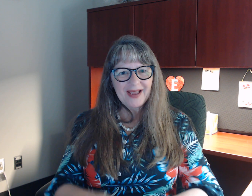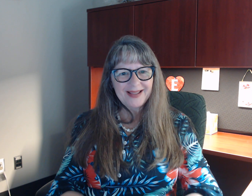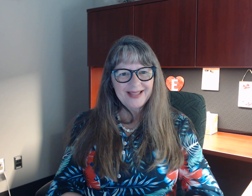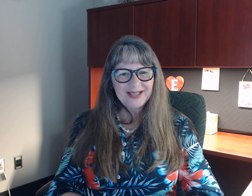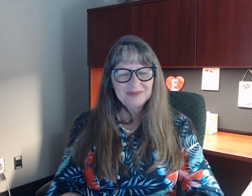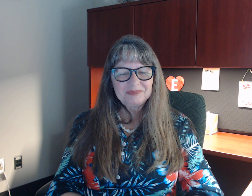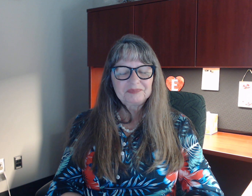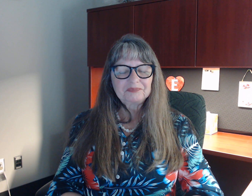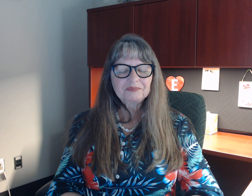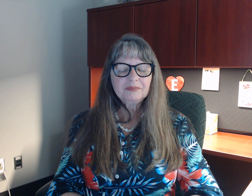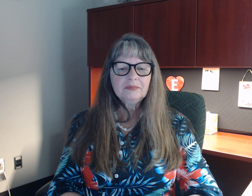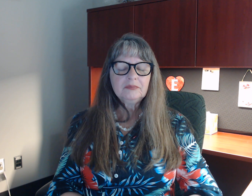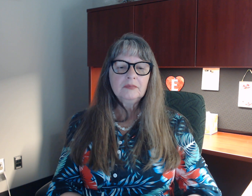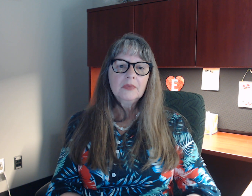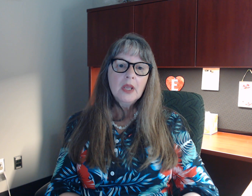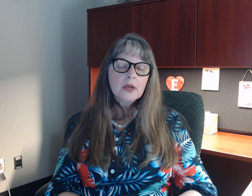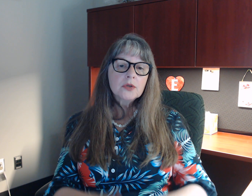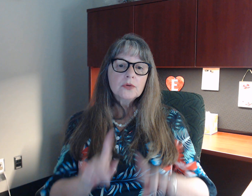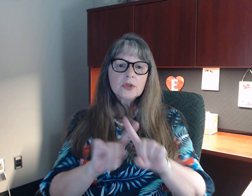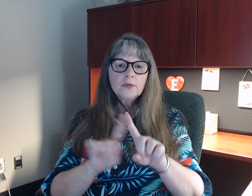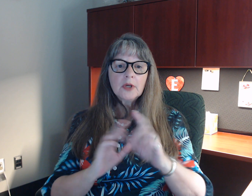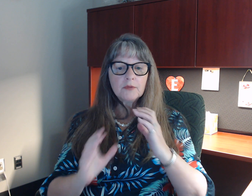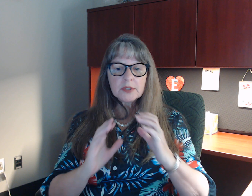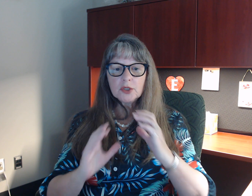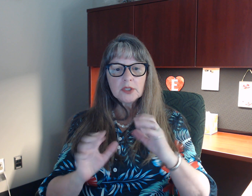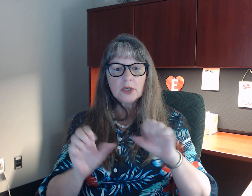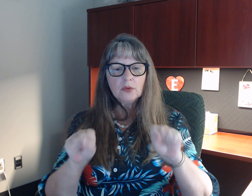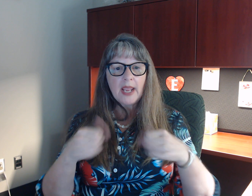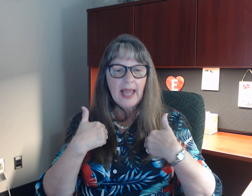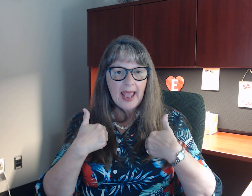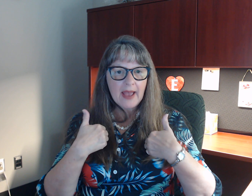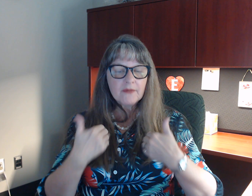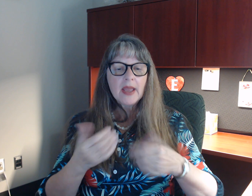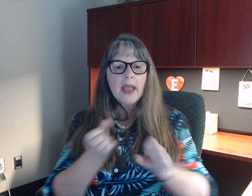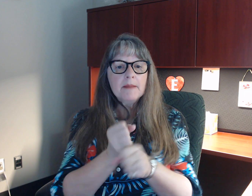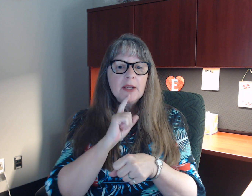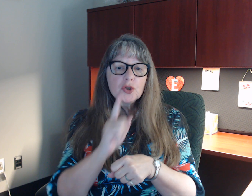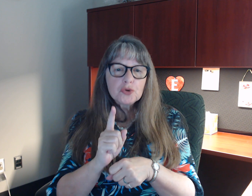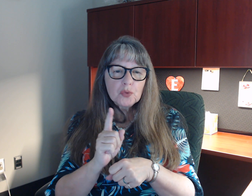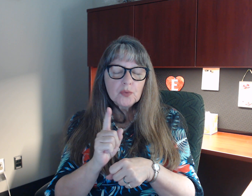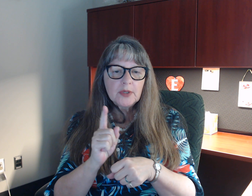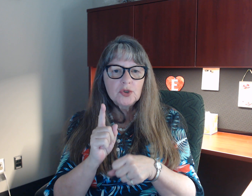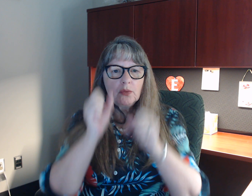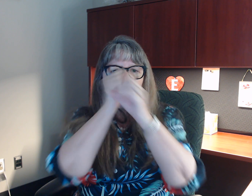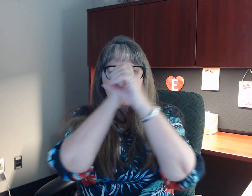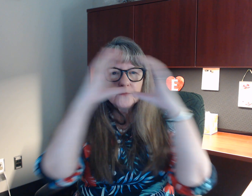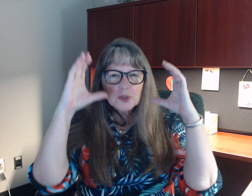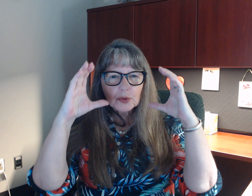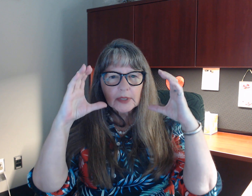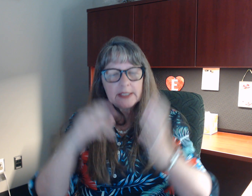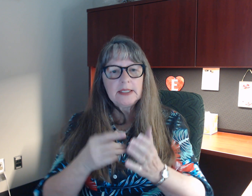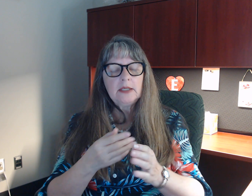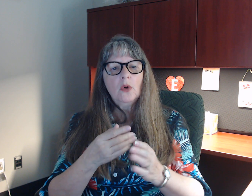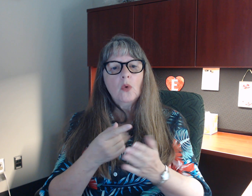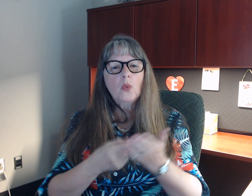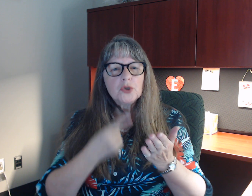that. So there's different conversations that you can have, and make sure that you are visualizing what you're